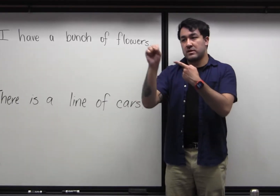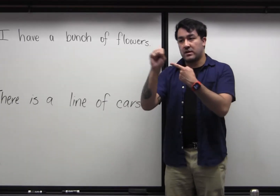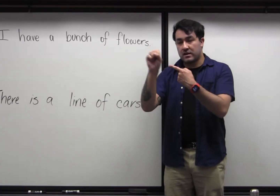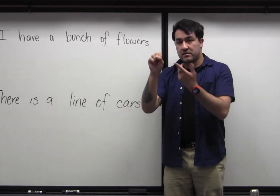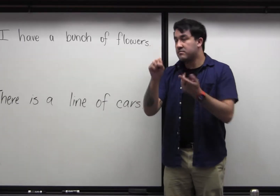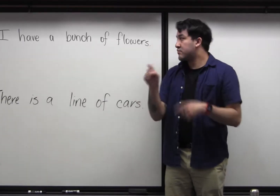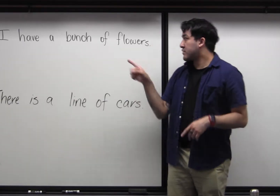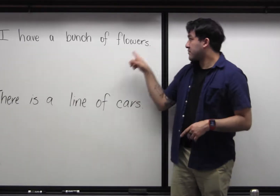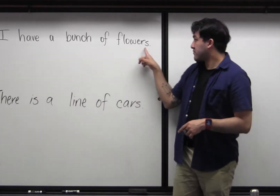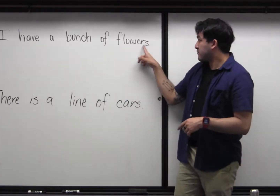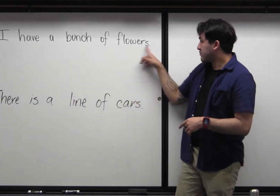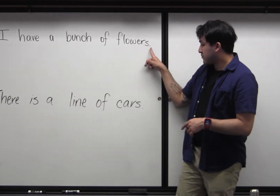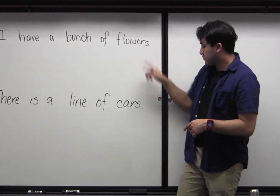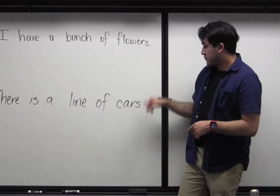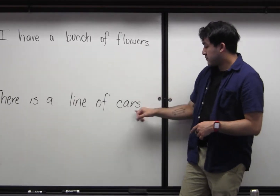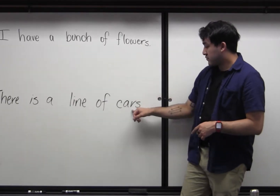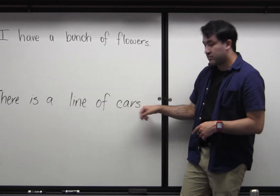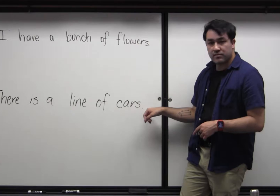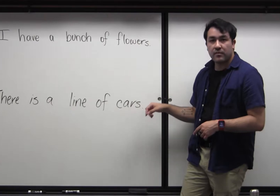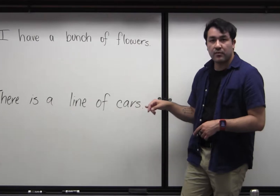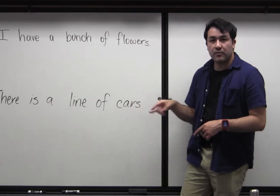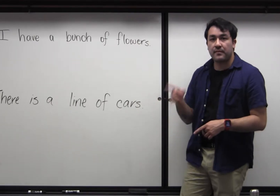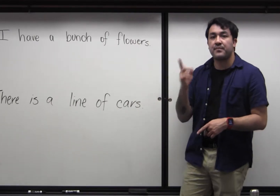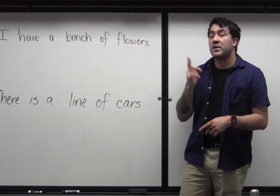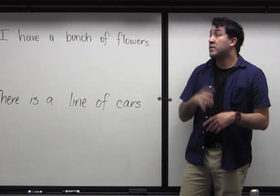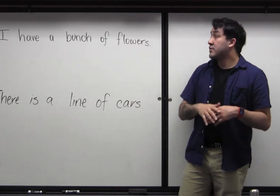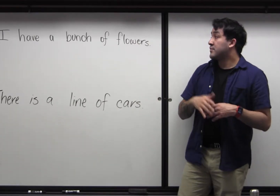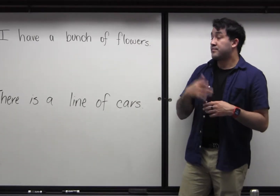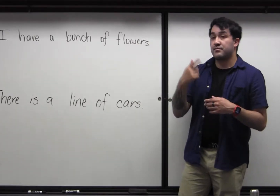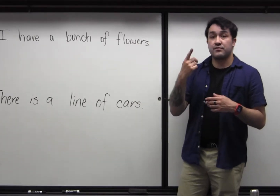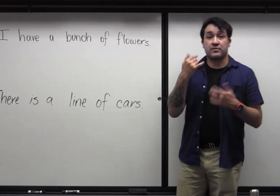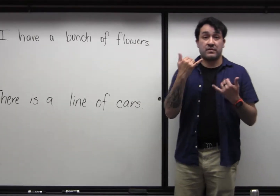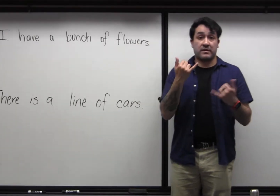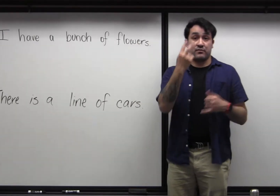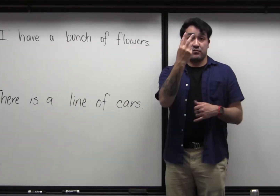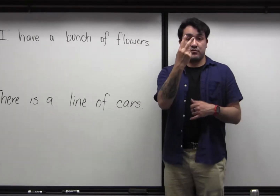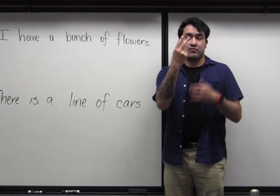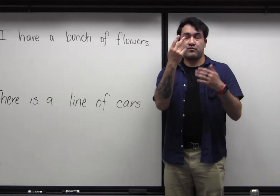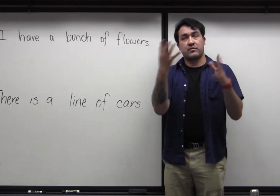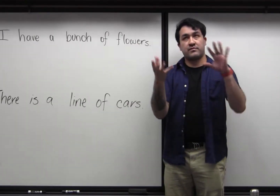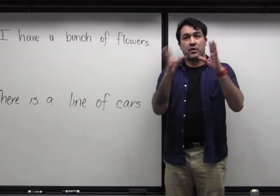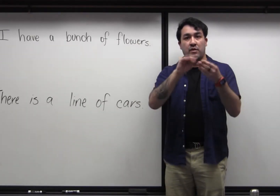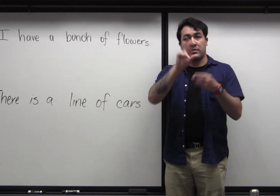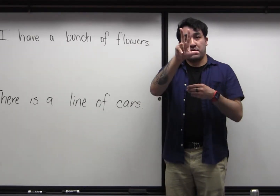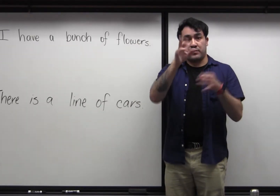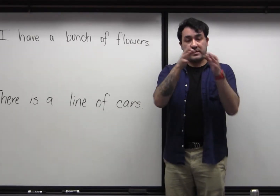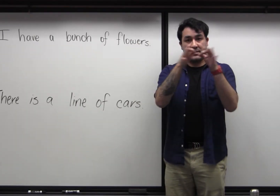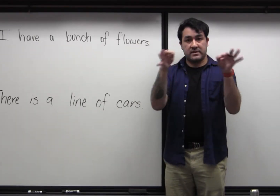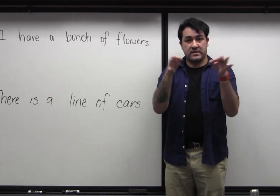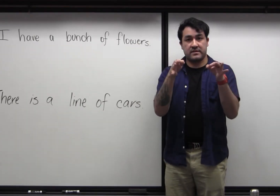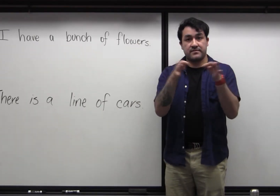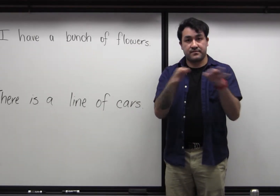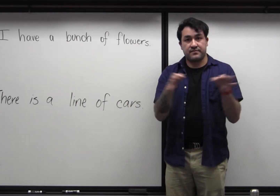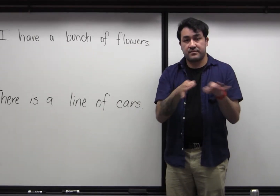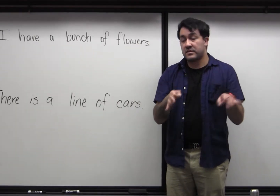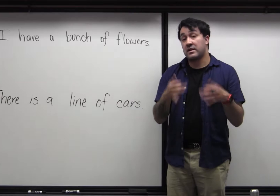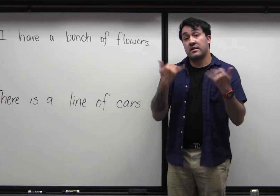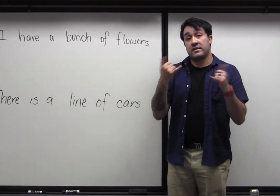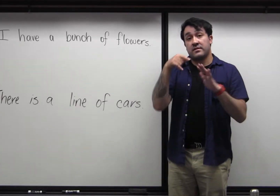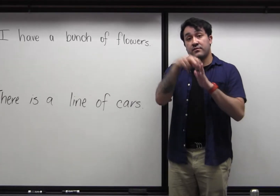the plural marker S, right? And what do we do when we see those? So altogether, there'll be about 3 videos. We're going